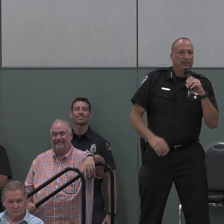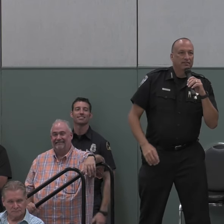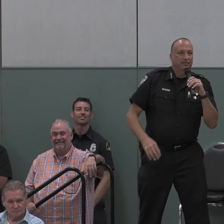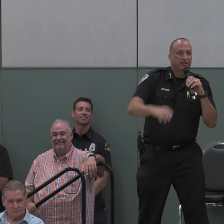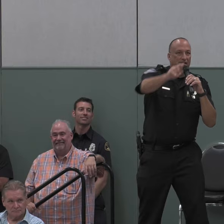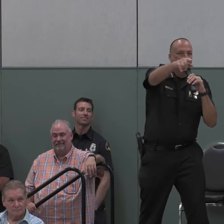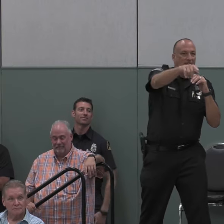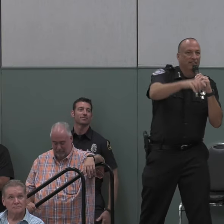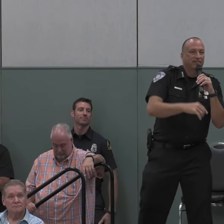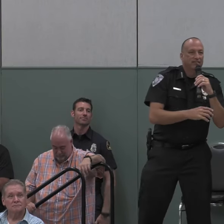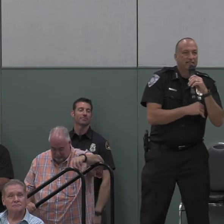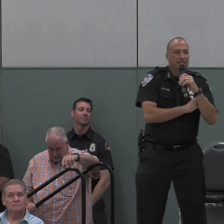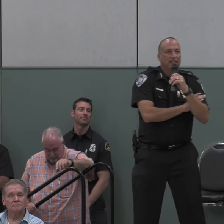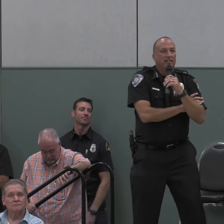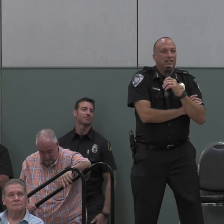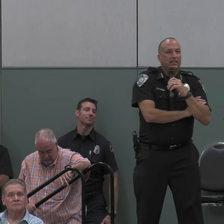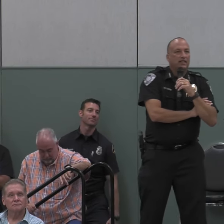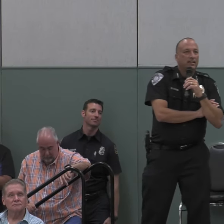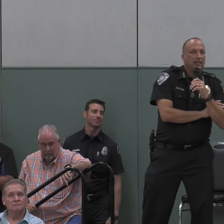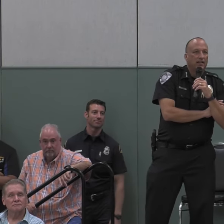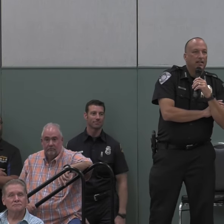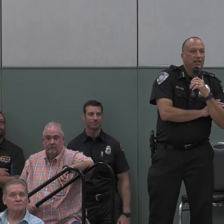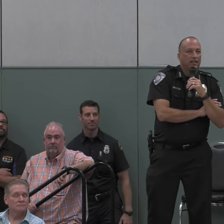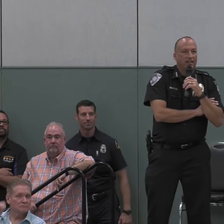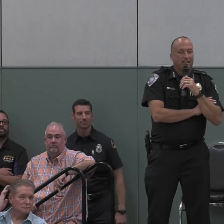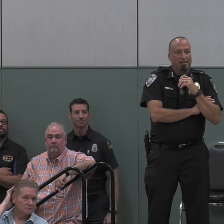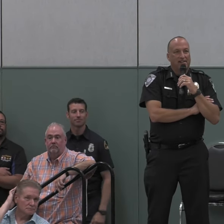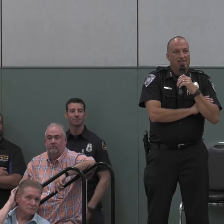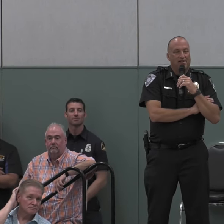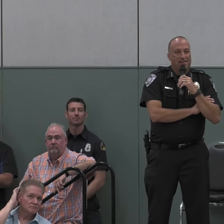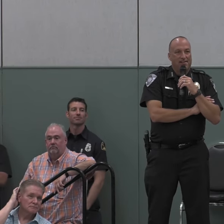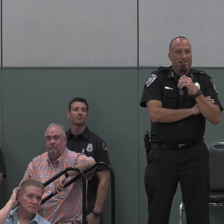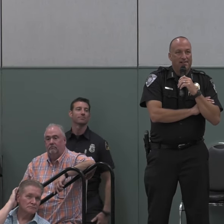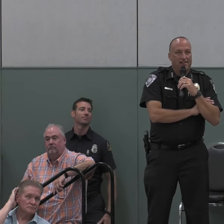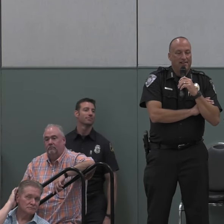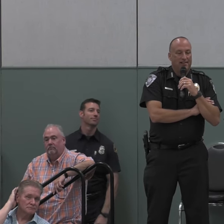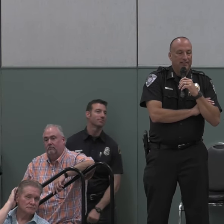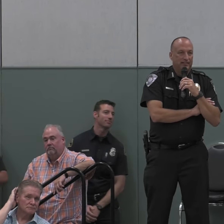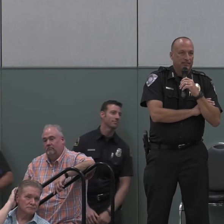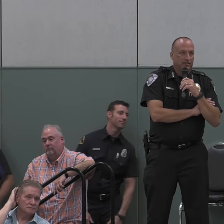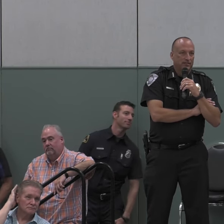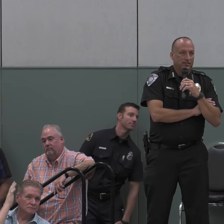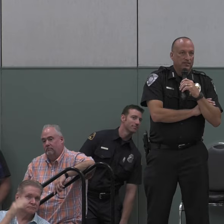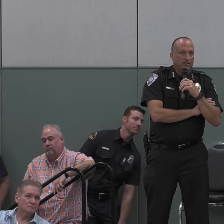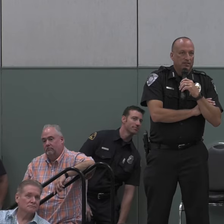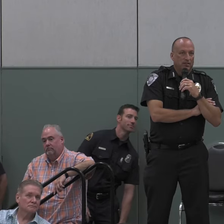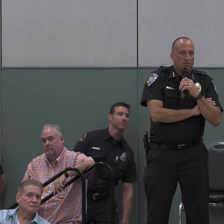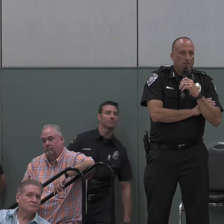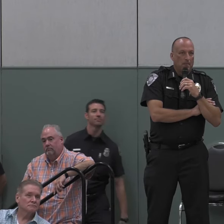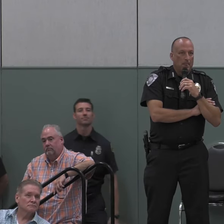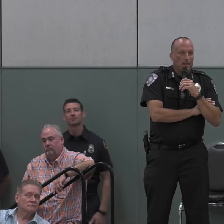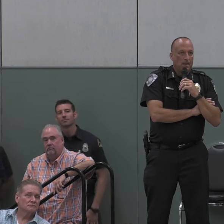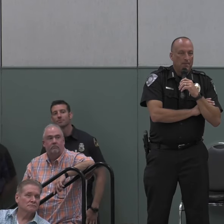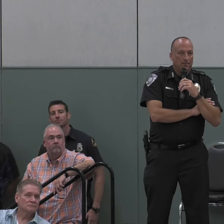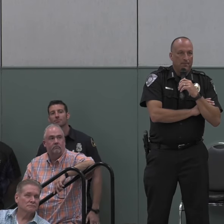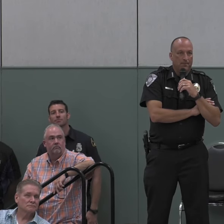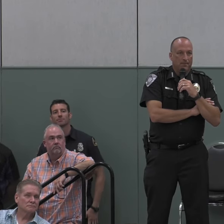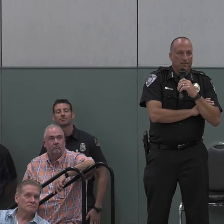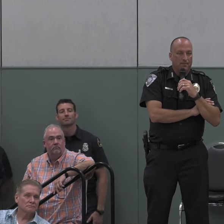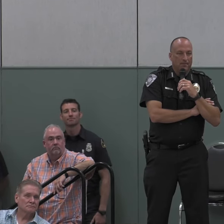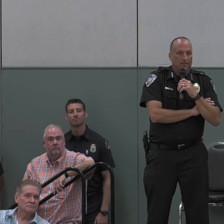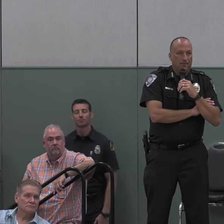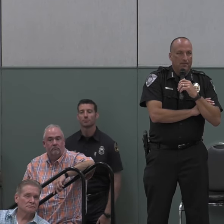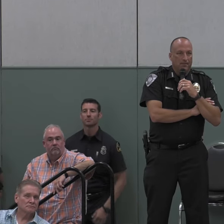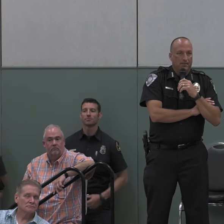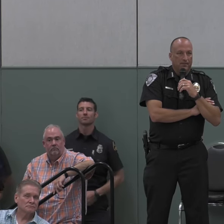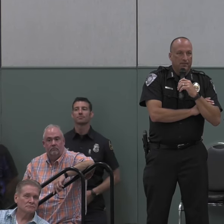Where at? Yes, sir. My name's Yusuf O'Day. I'm a resident of Ridgecrest for 30 years. I want to thank everybody, thank